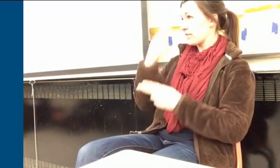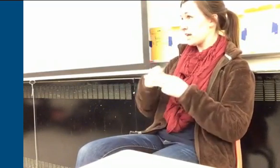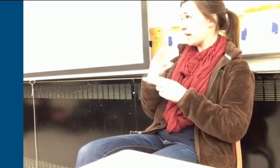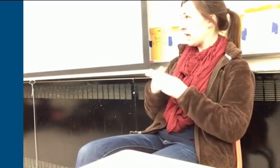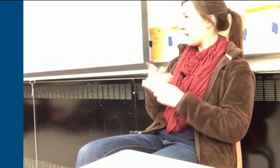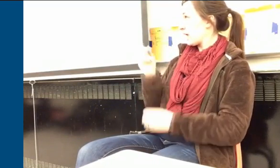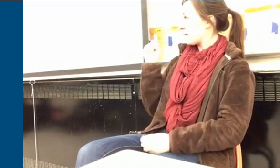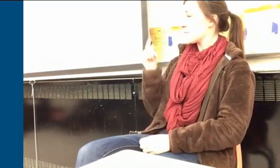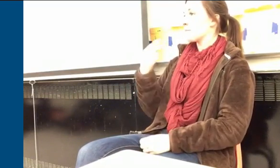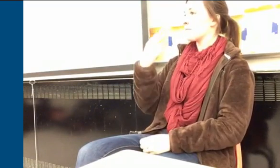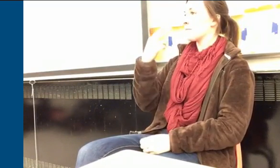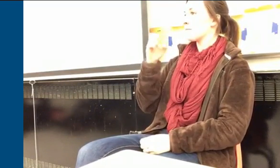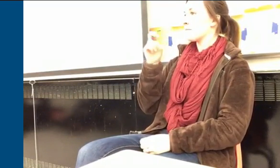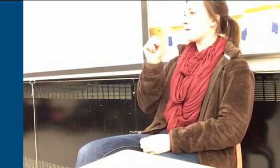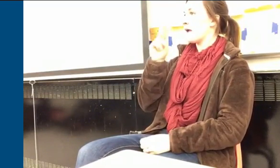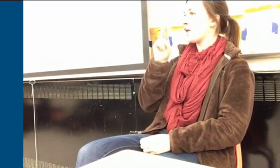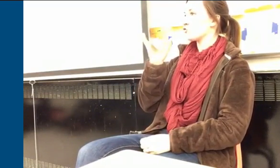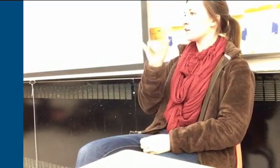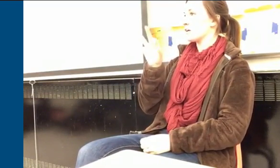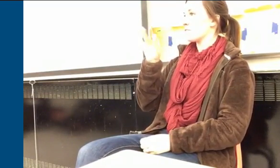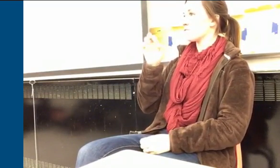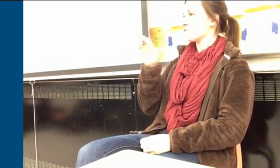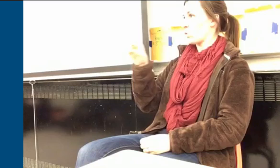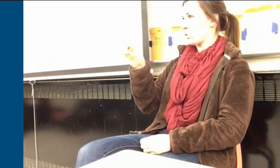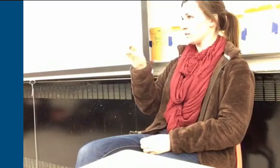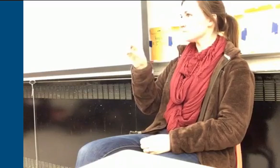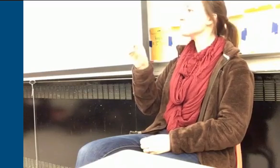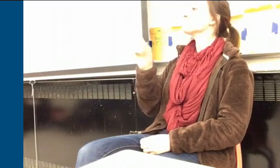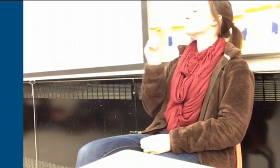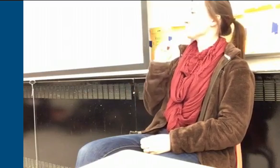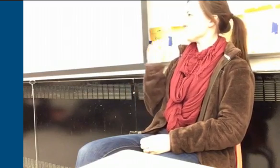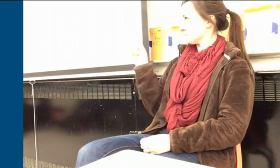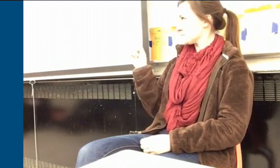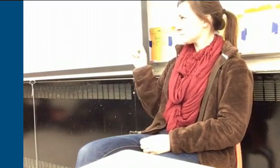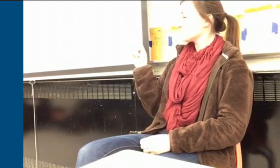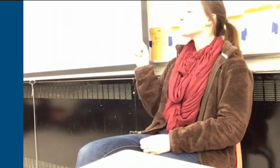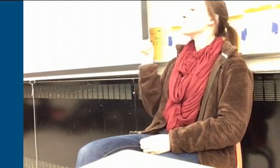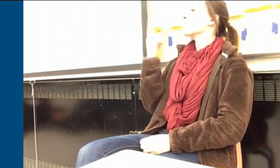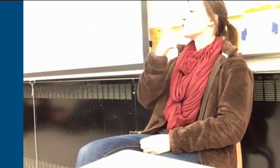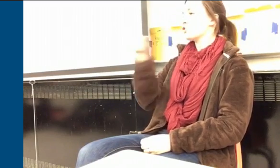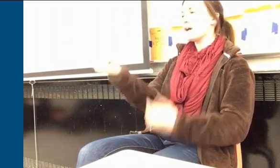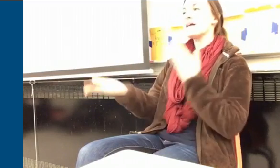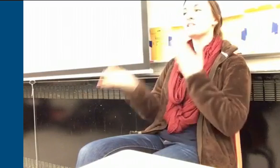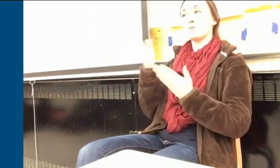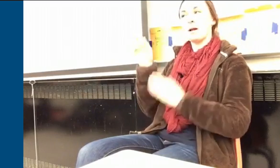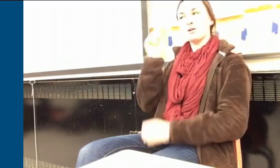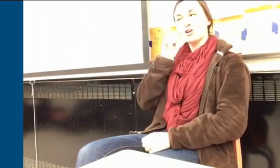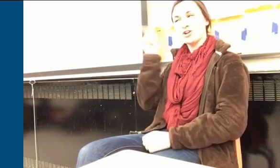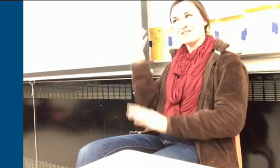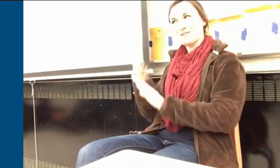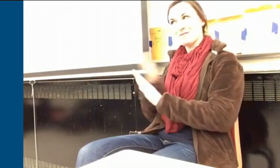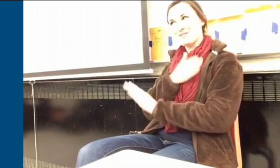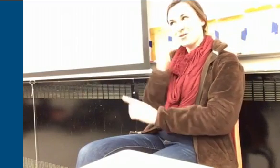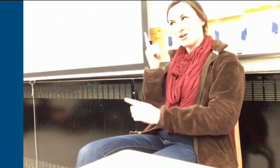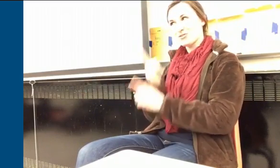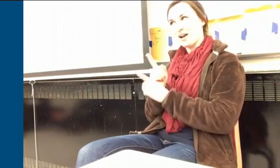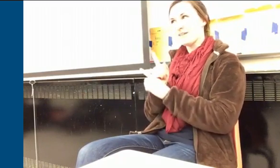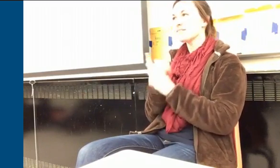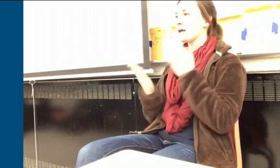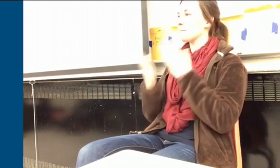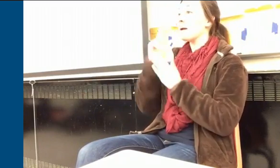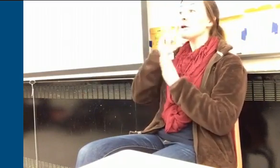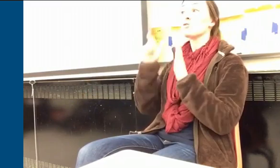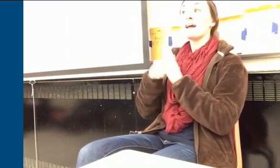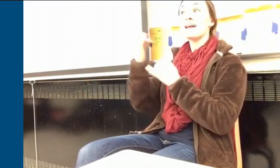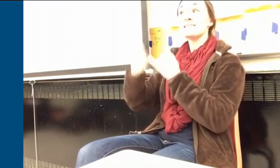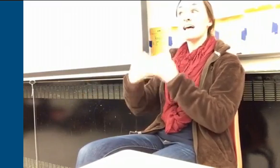Ford. Henry Ford, that's right. Now, you guys have probably heard of Henry Ford in the past. You probably recognize his last name.